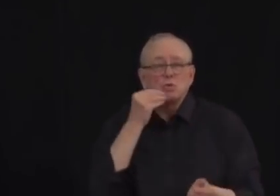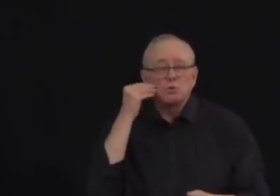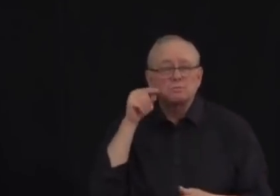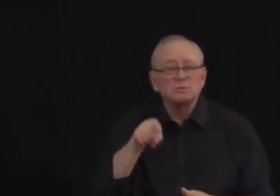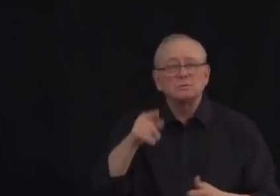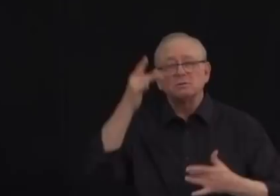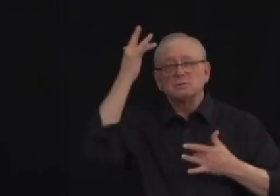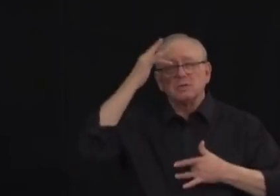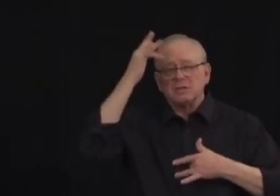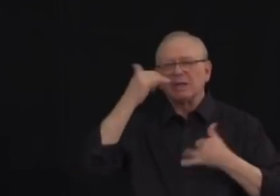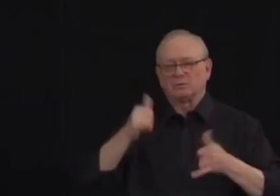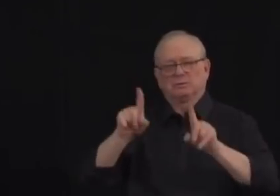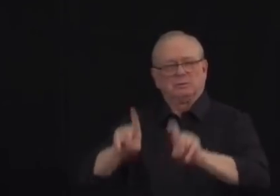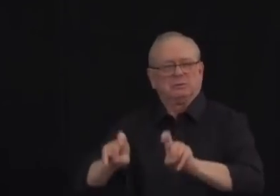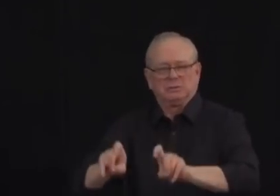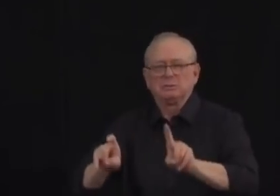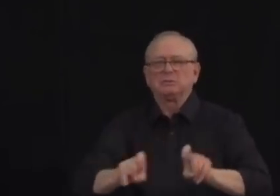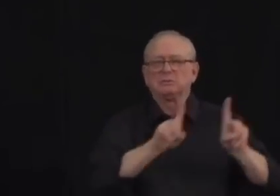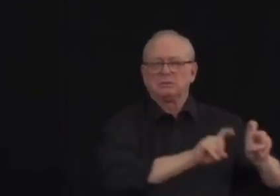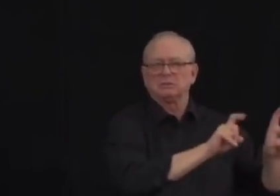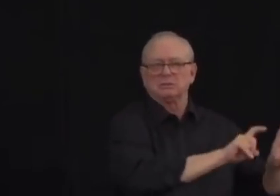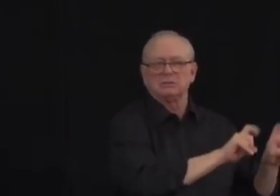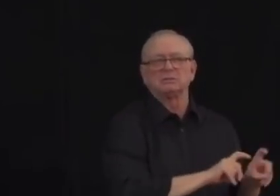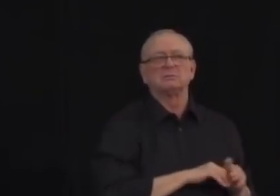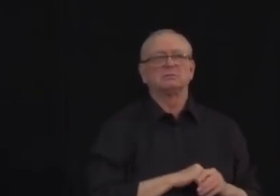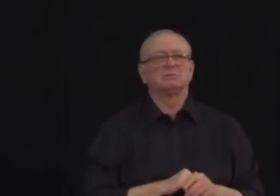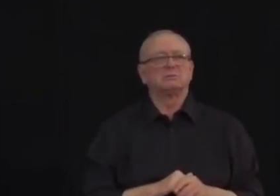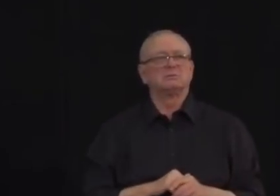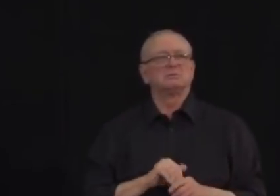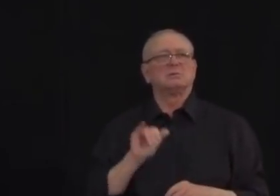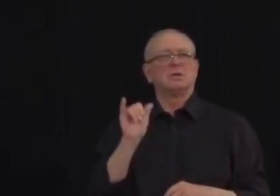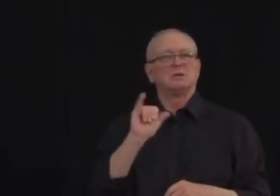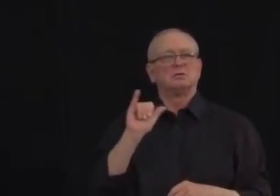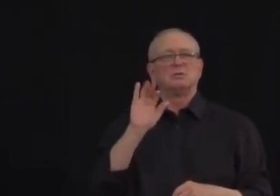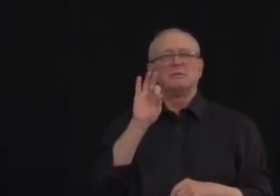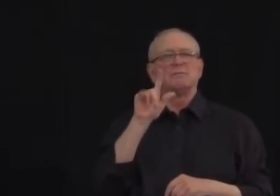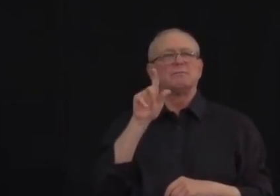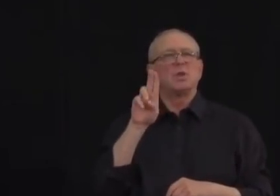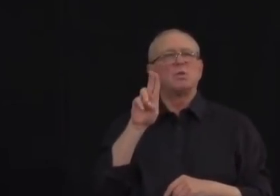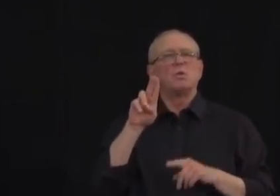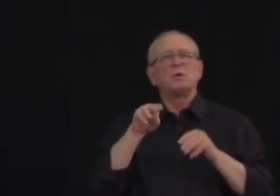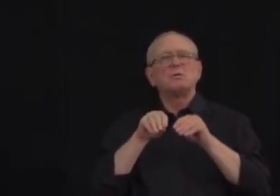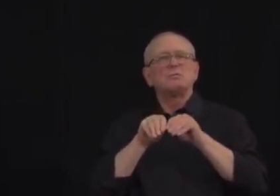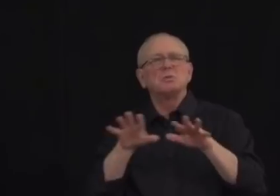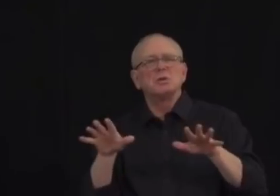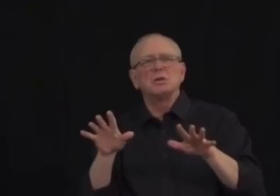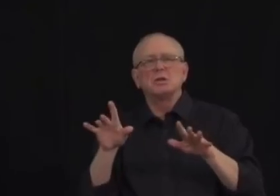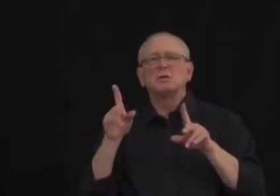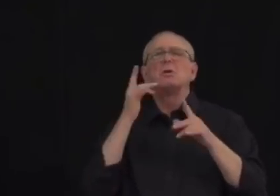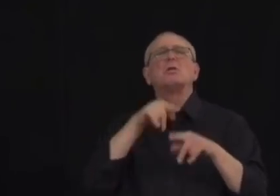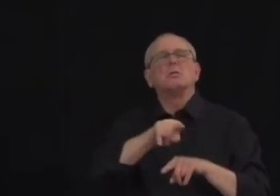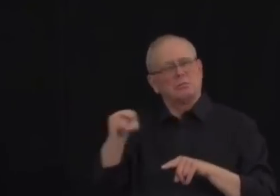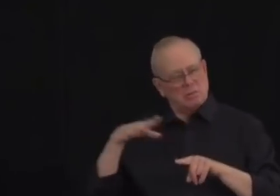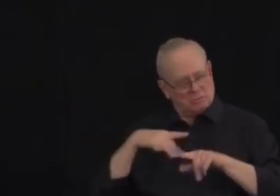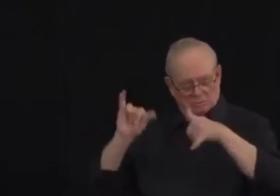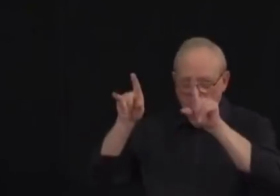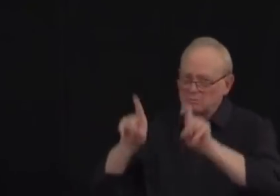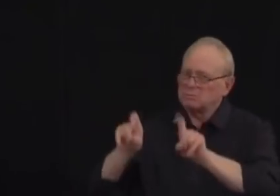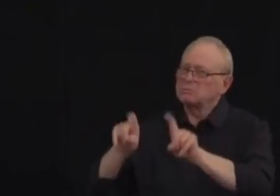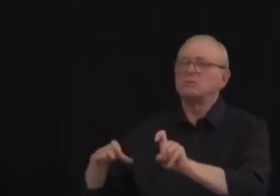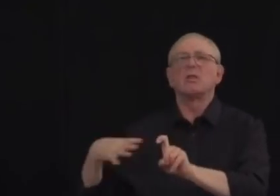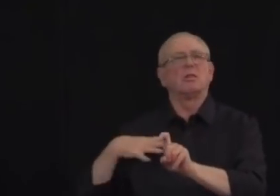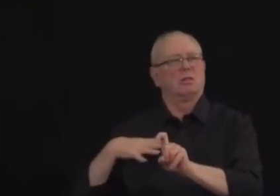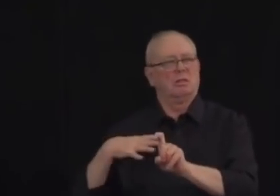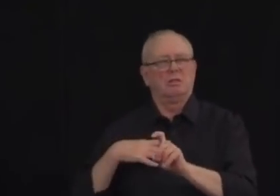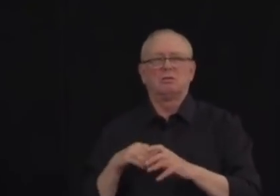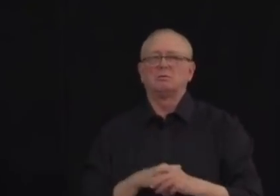sites. Shortly after that, we added first responders and correctional facility staff. Most recently, we